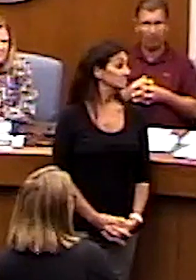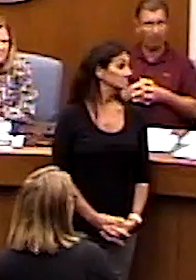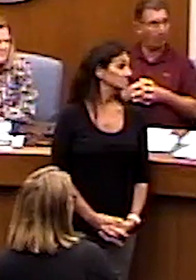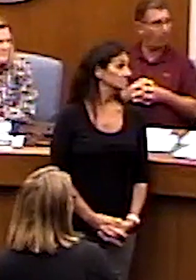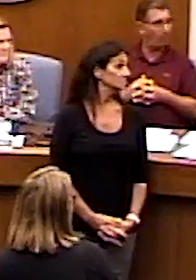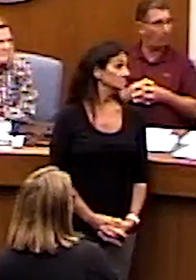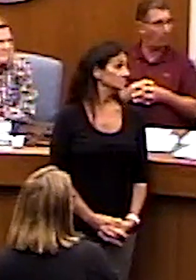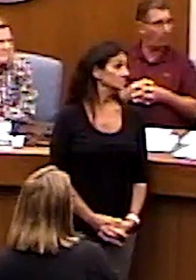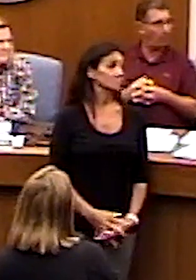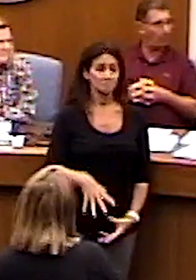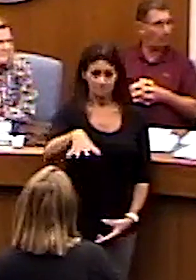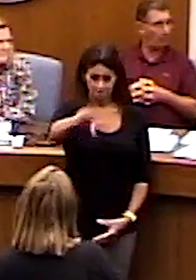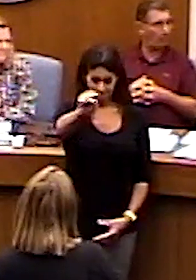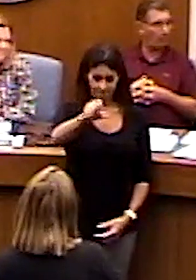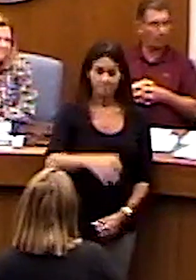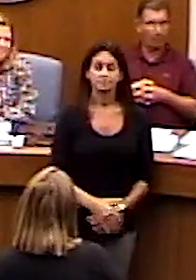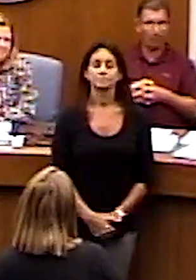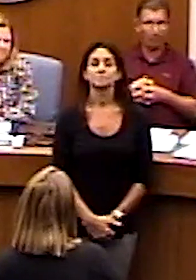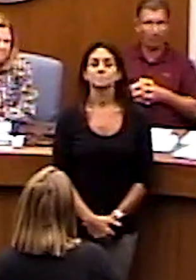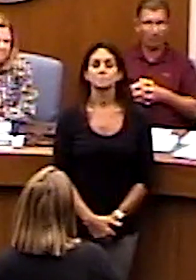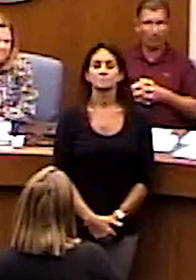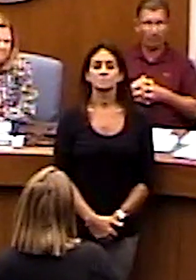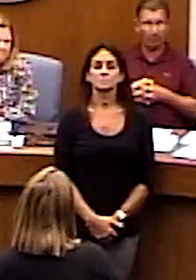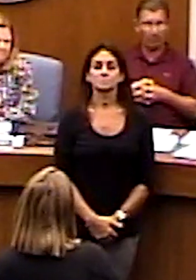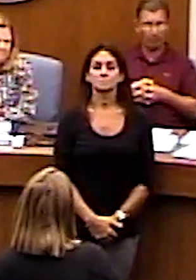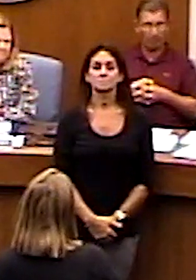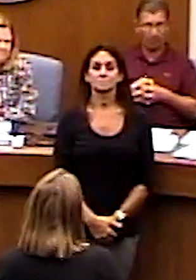question? Yes.